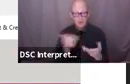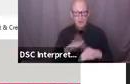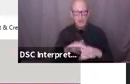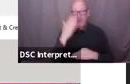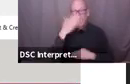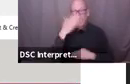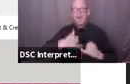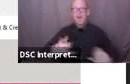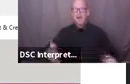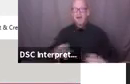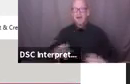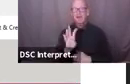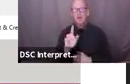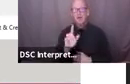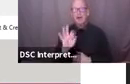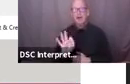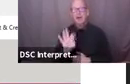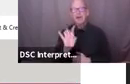line,